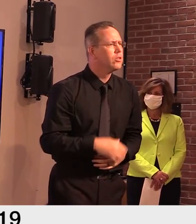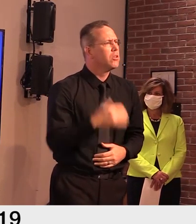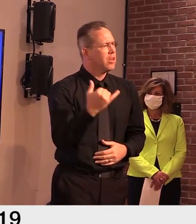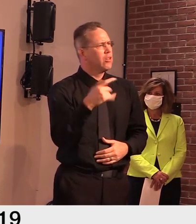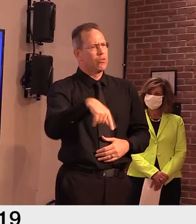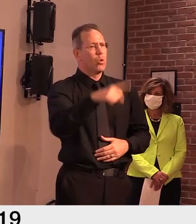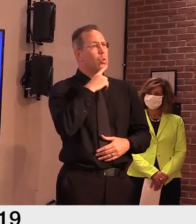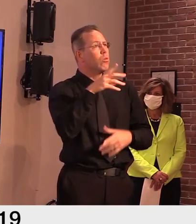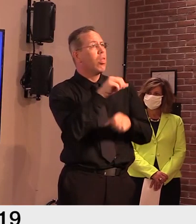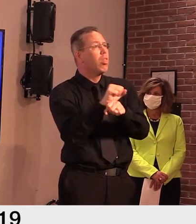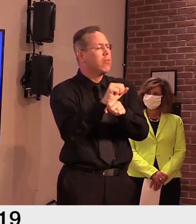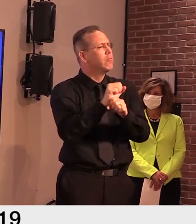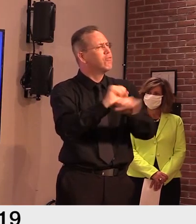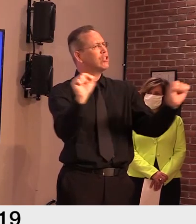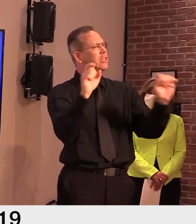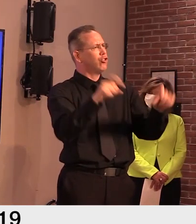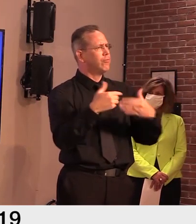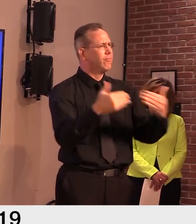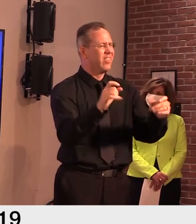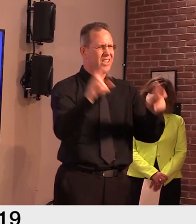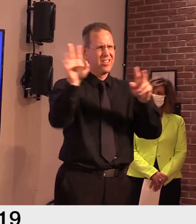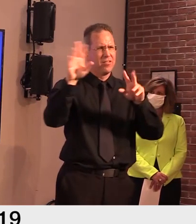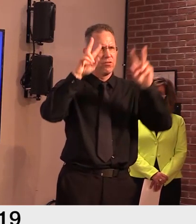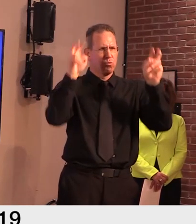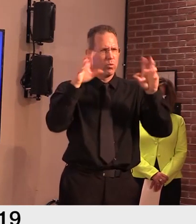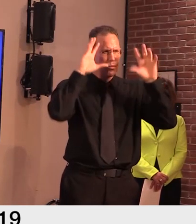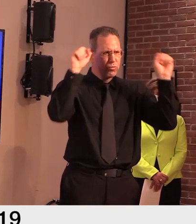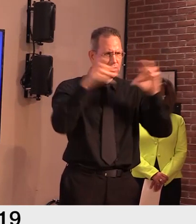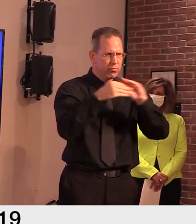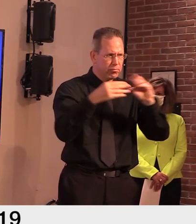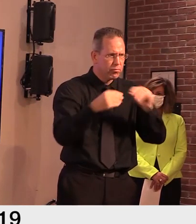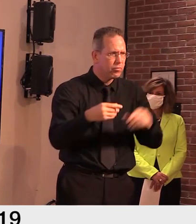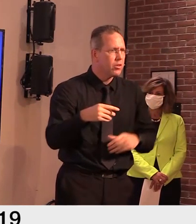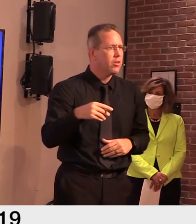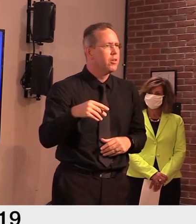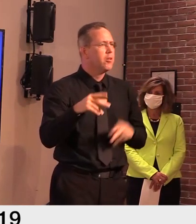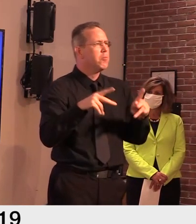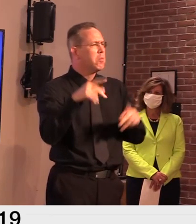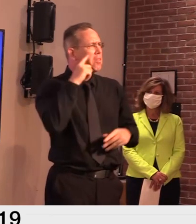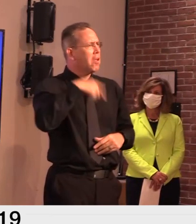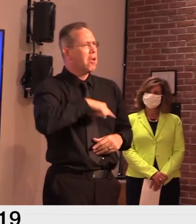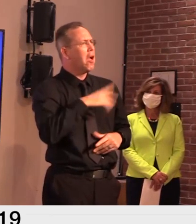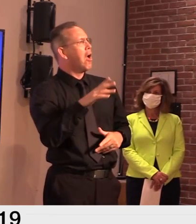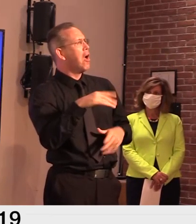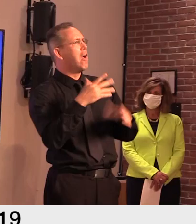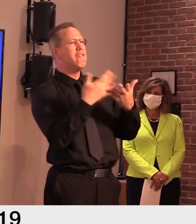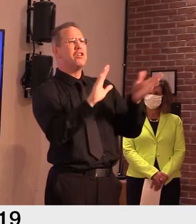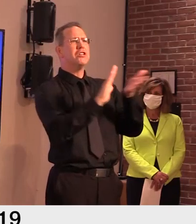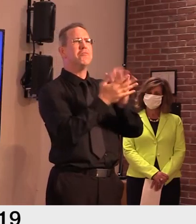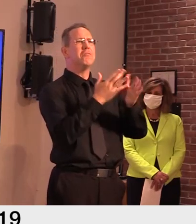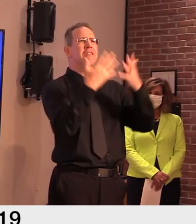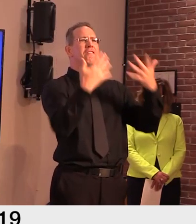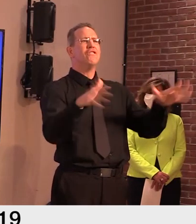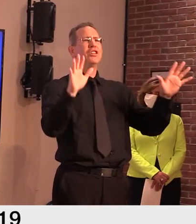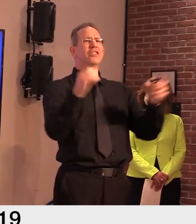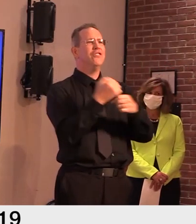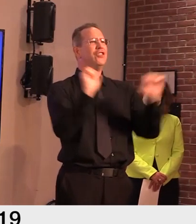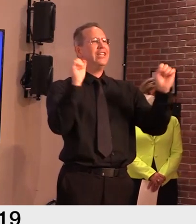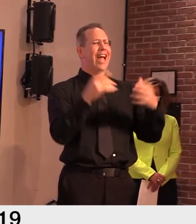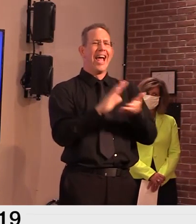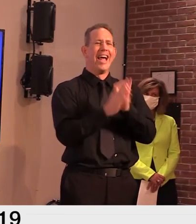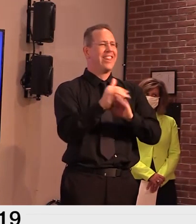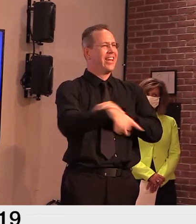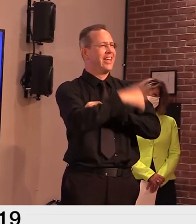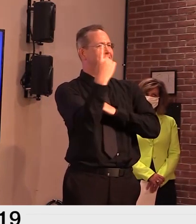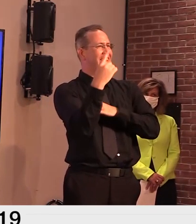the people whereof shall then be in rebellion against the United States, shall be then, thenceforward, and